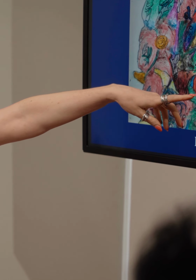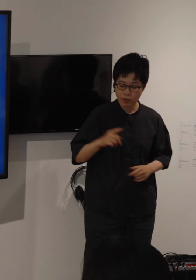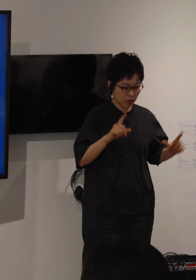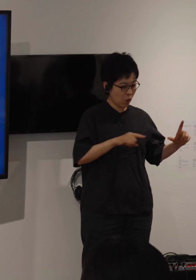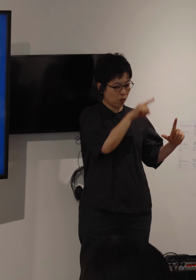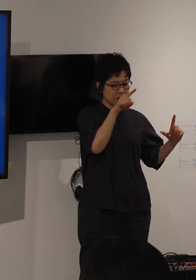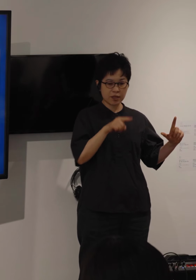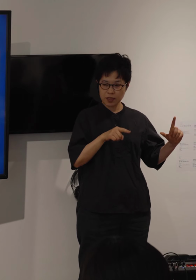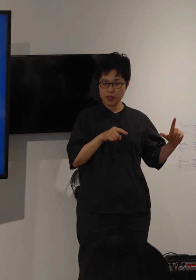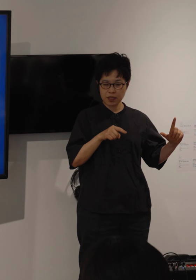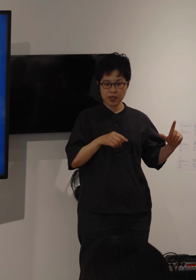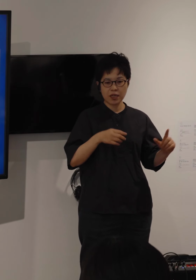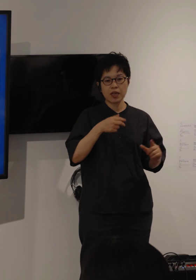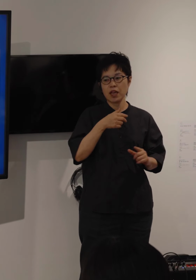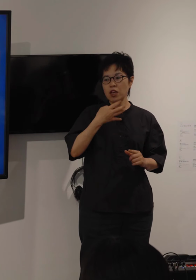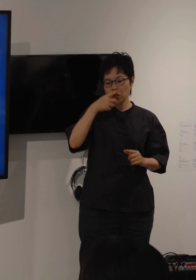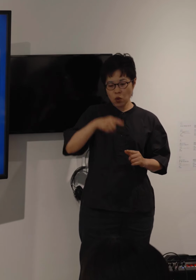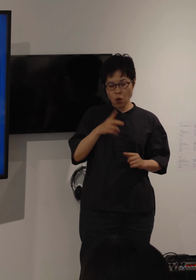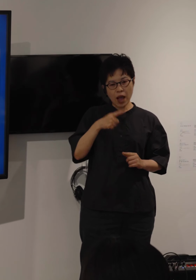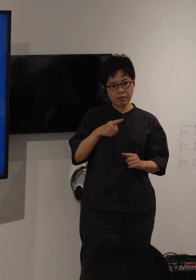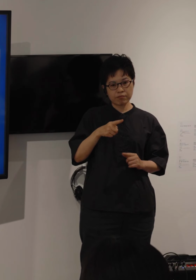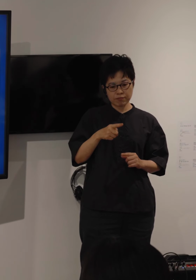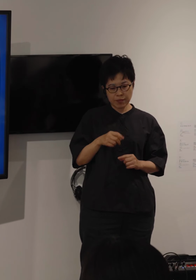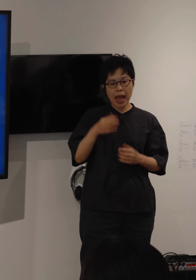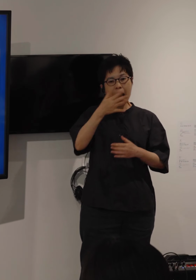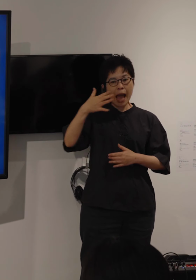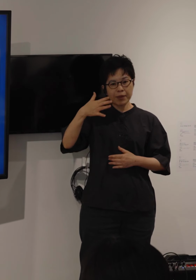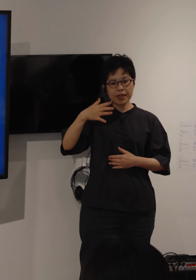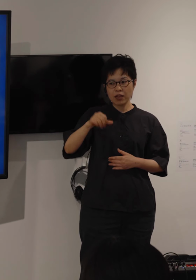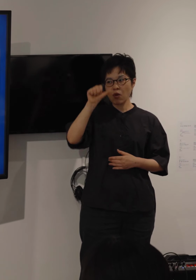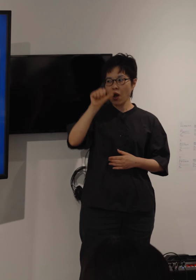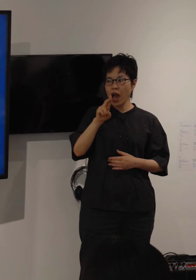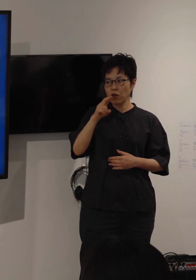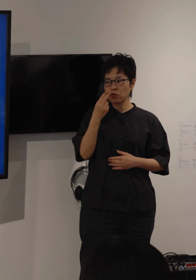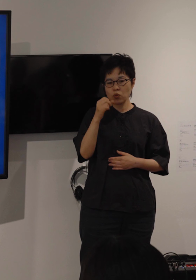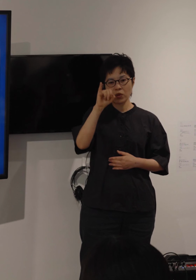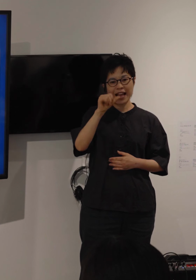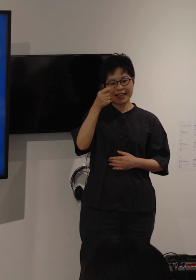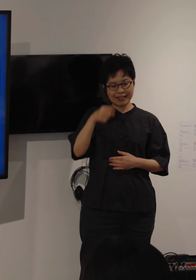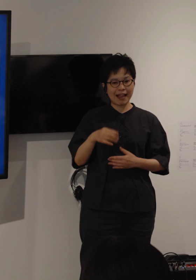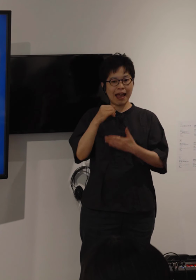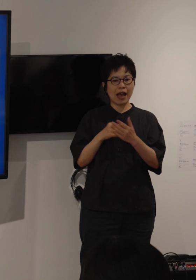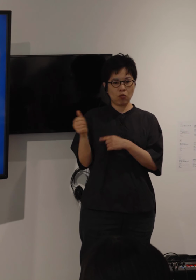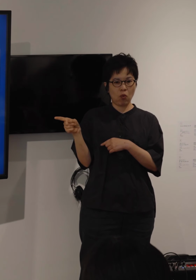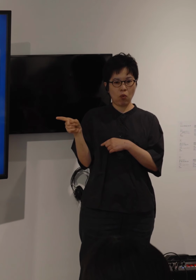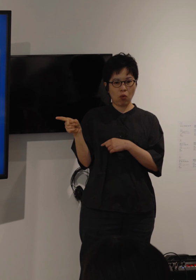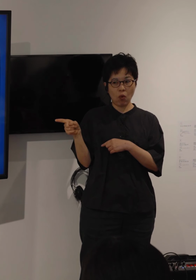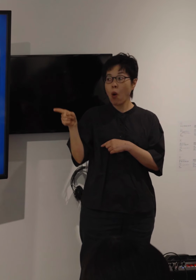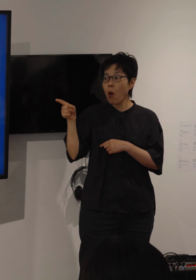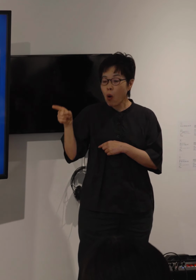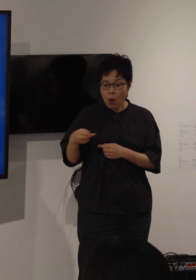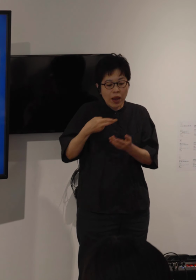Yoakum, who's a famous American outsider artist, because we found this down the side of the bed. And this